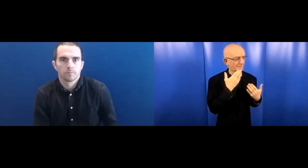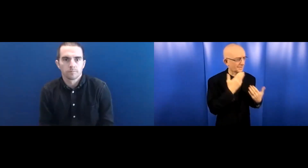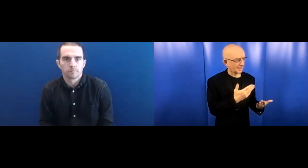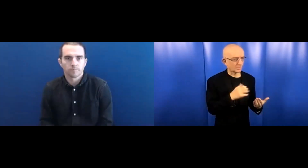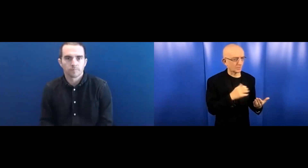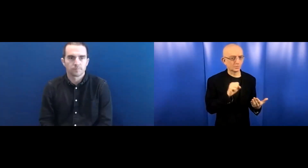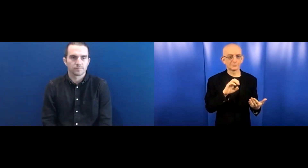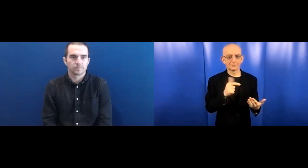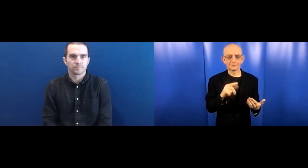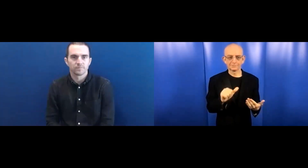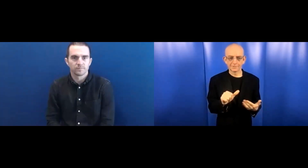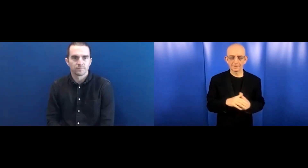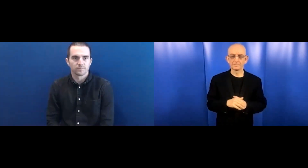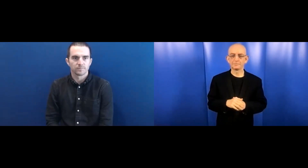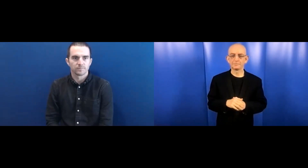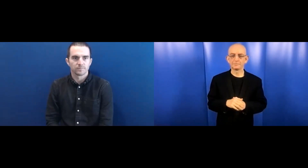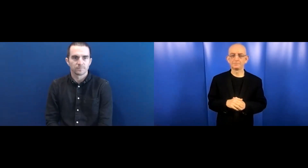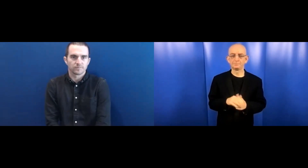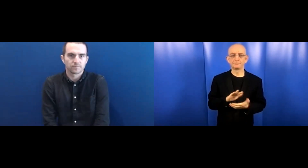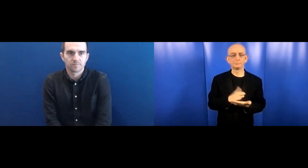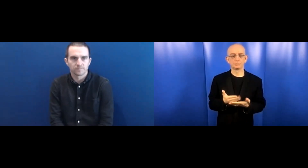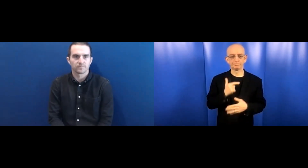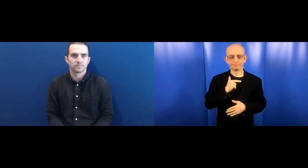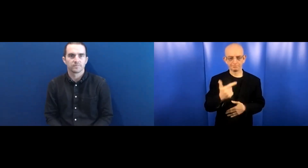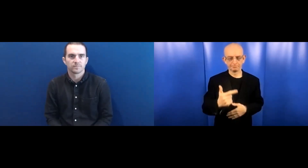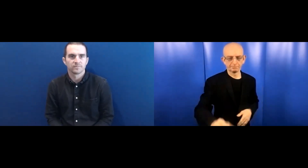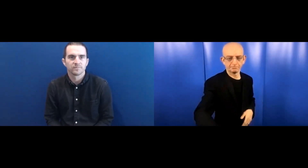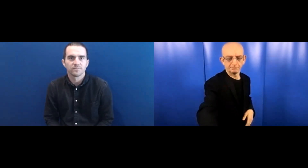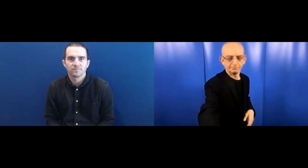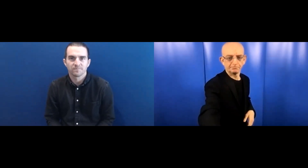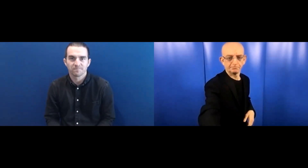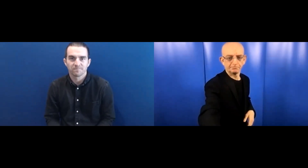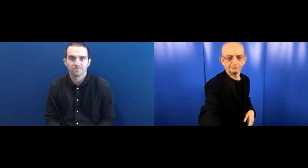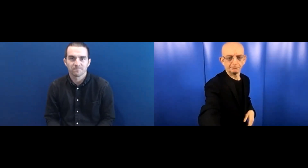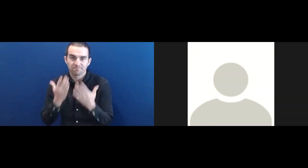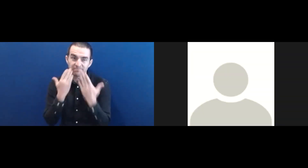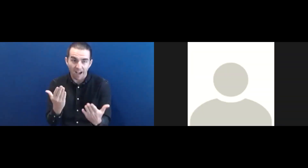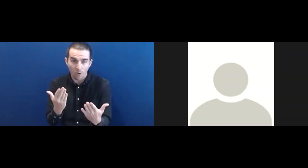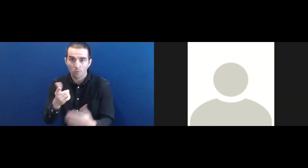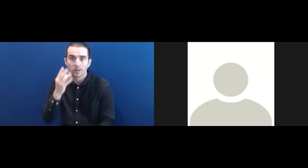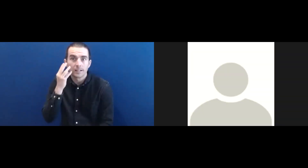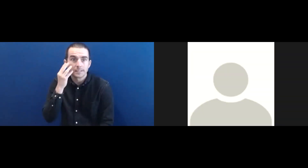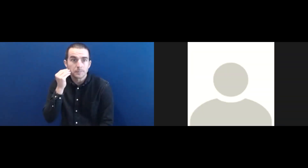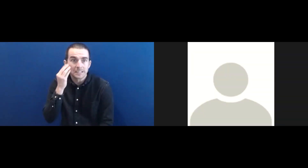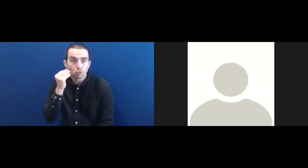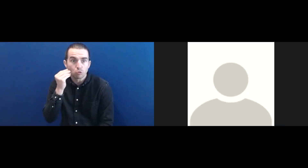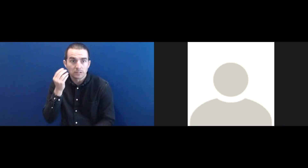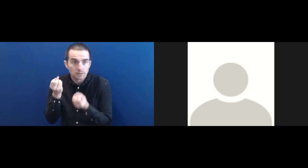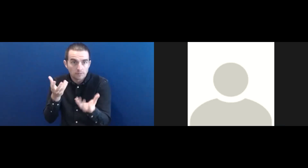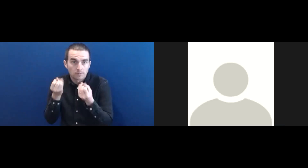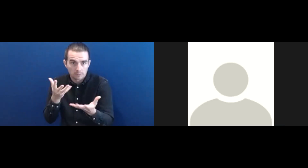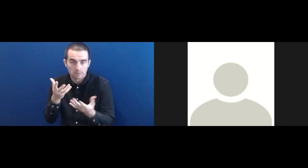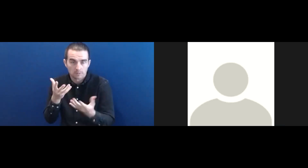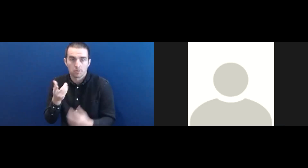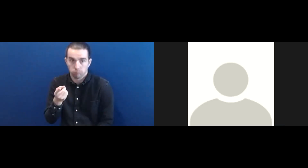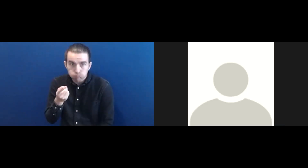and making sure you're there sounds like an important message to me. And if you're not there, making sure